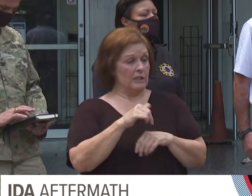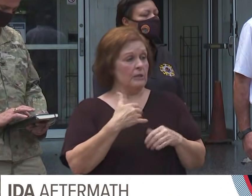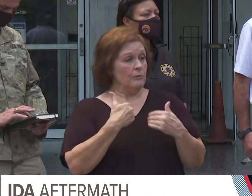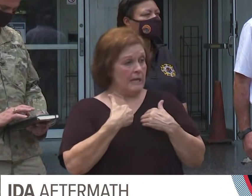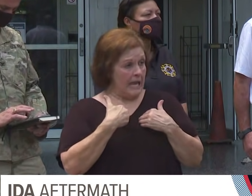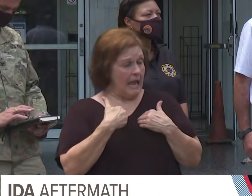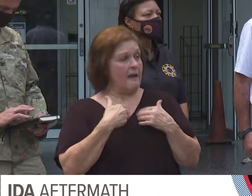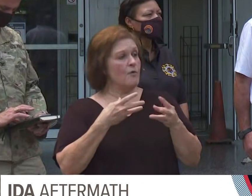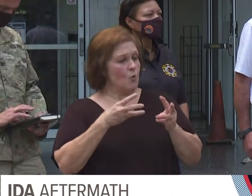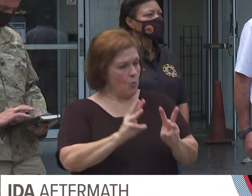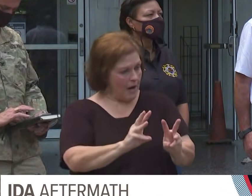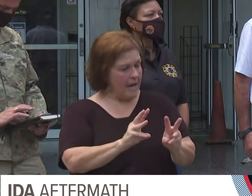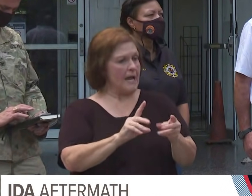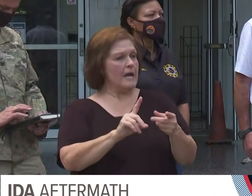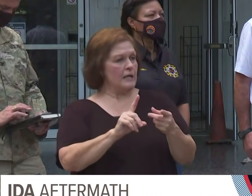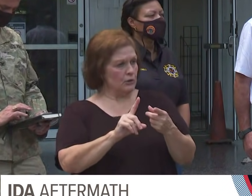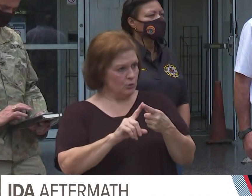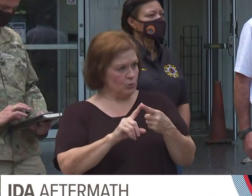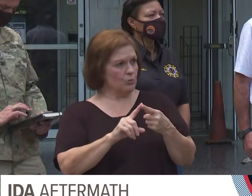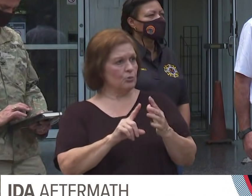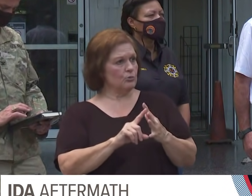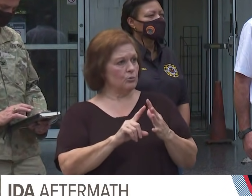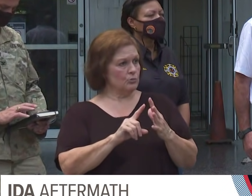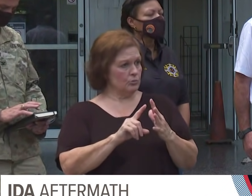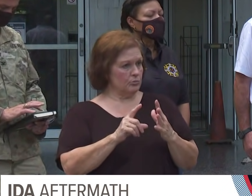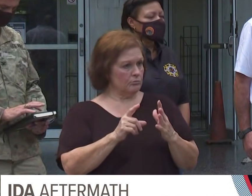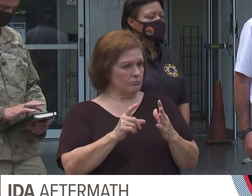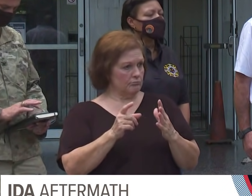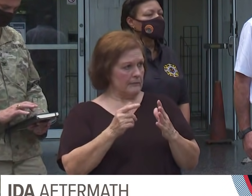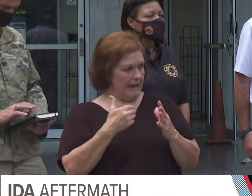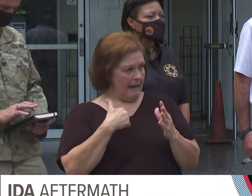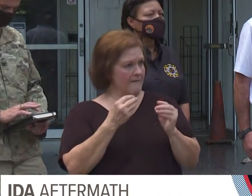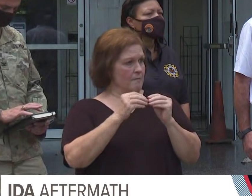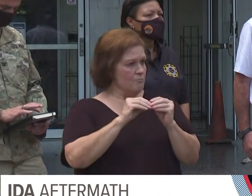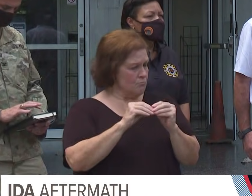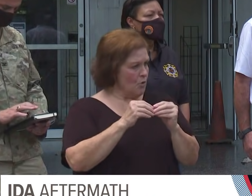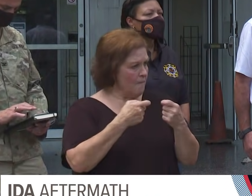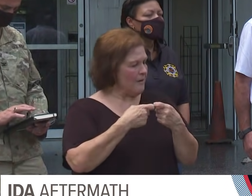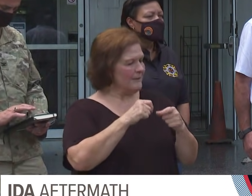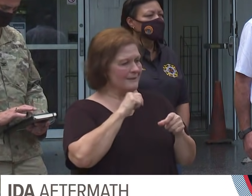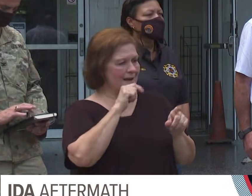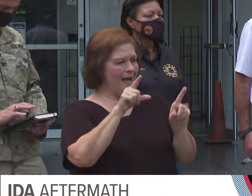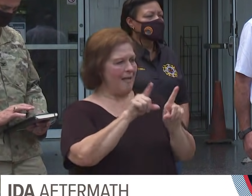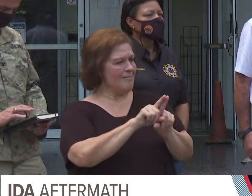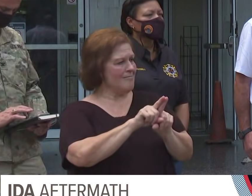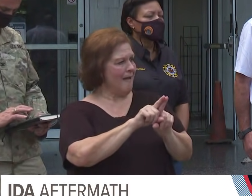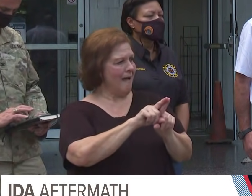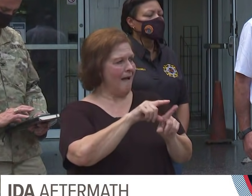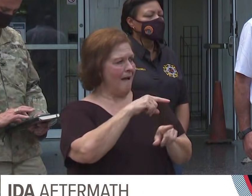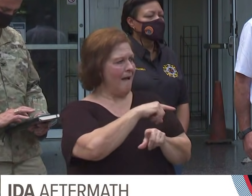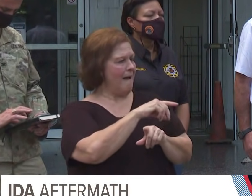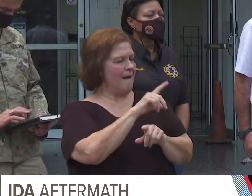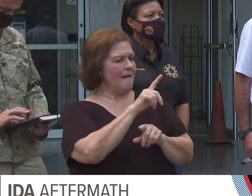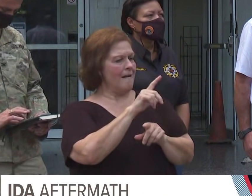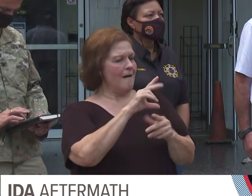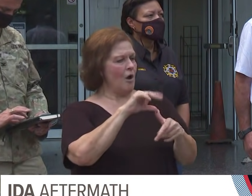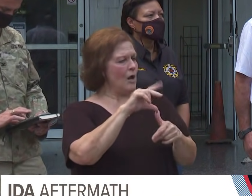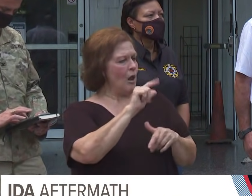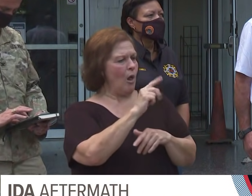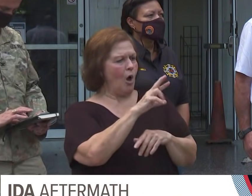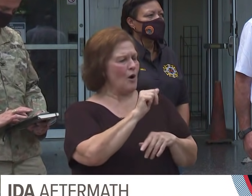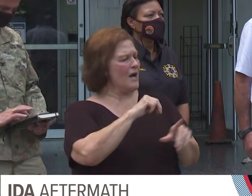to bring power back to the city of New Orleans. This is not a Lake Charles post-Laura environment. You have these different transmission lines. You